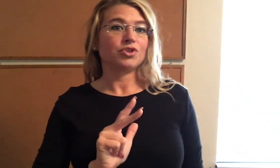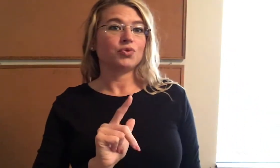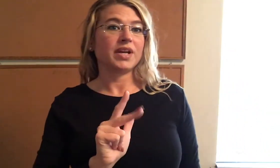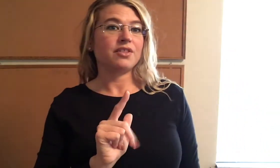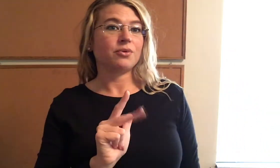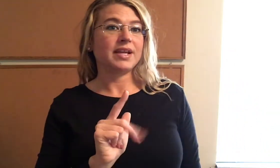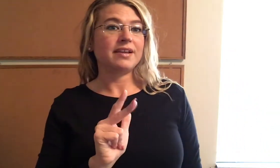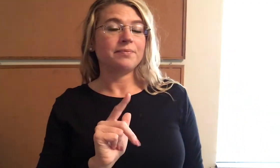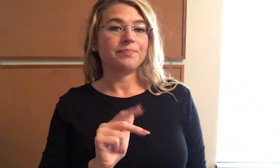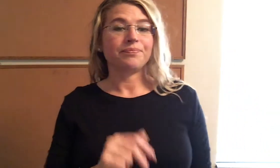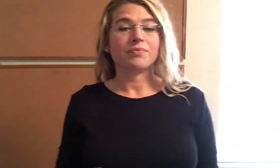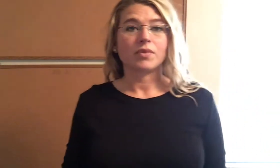23.